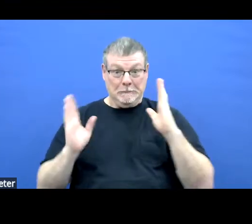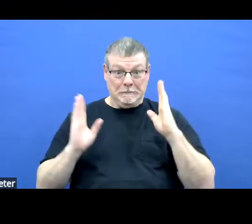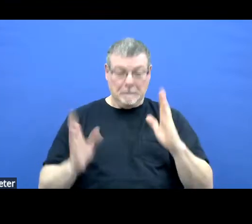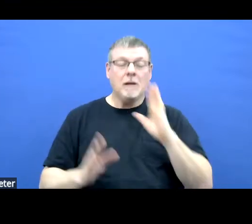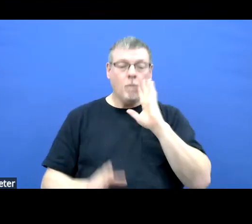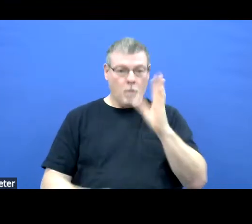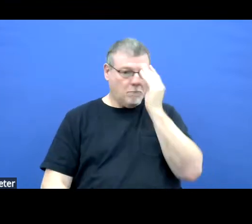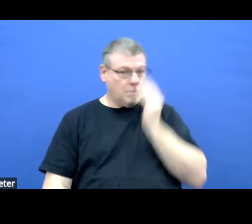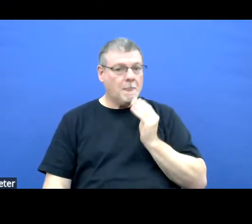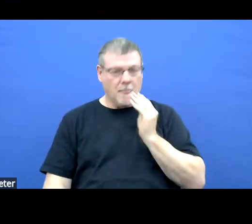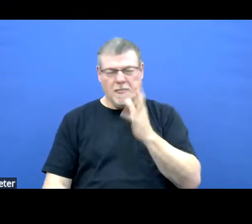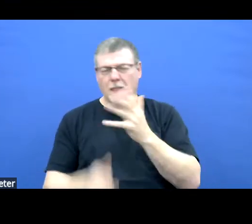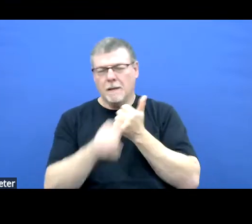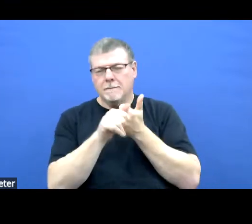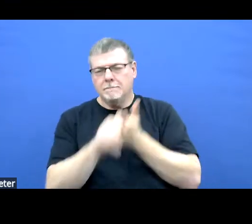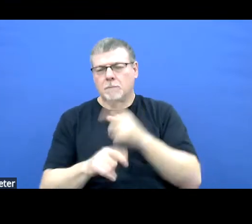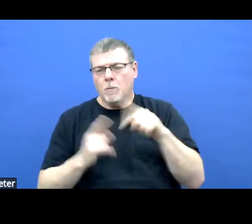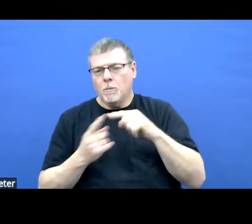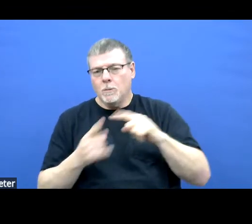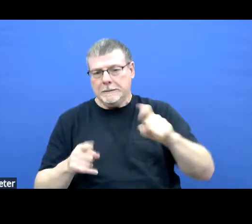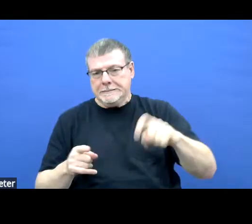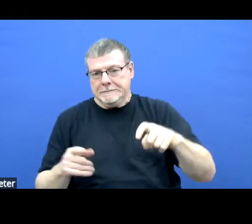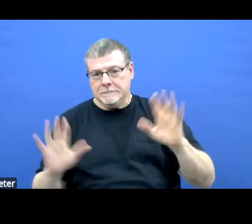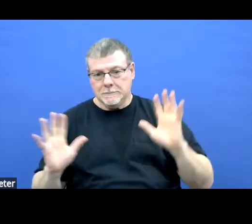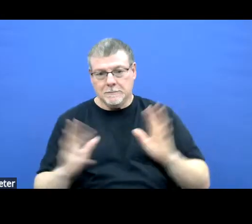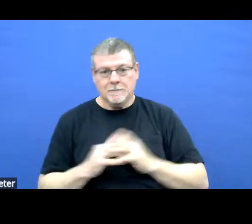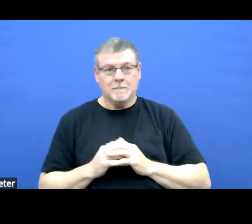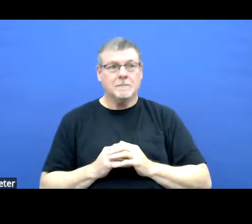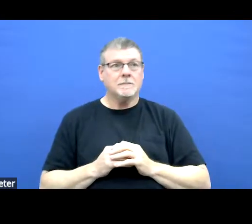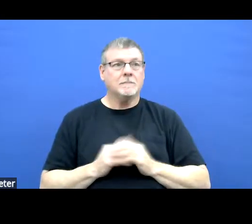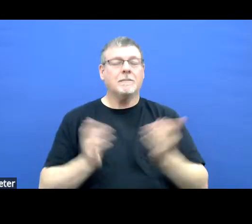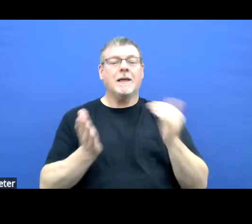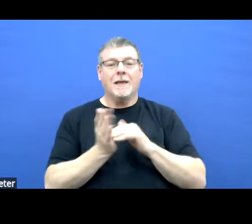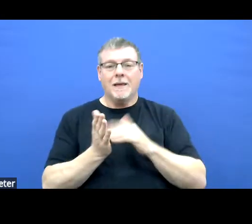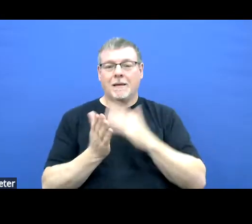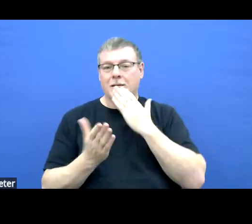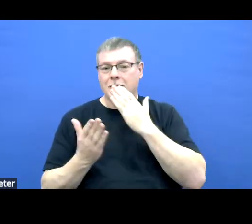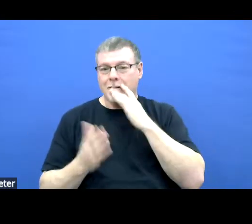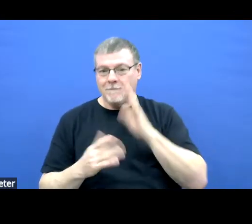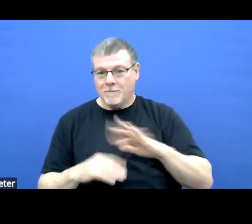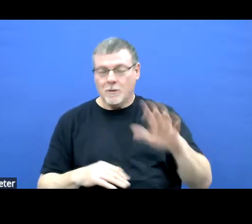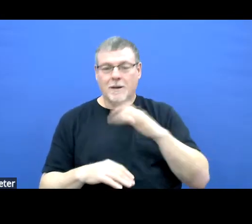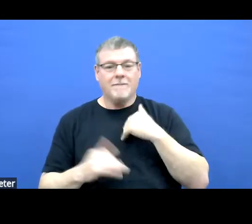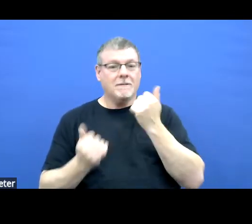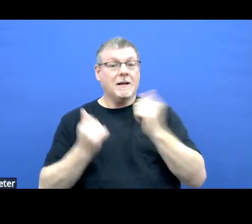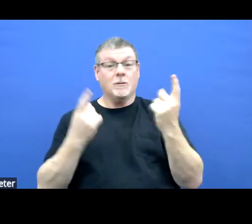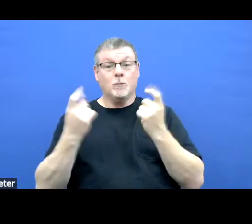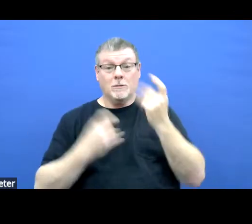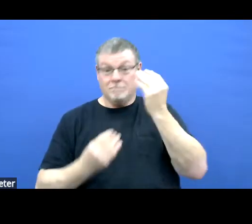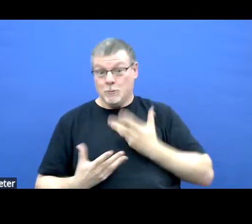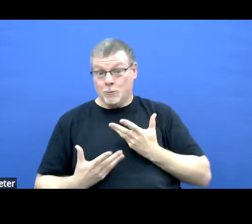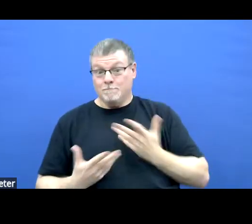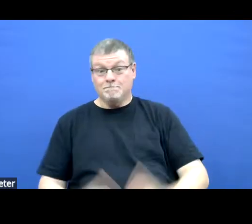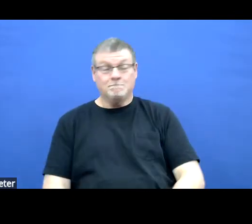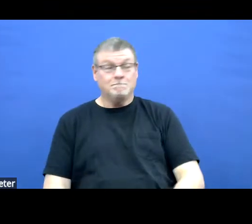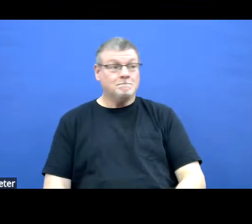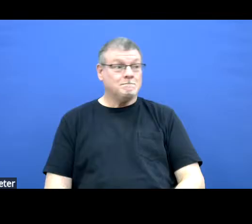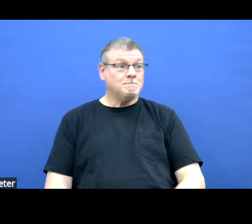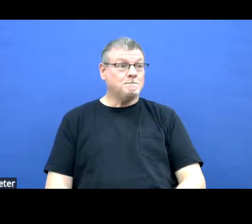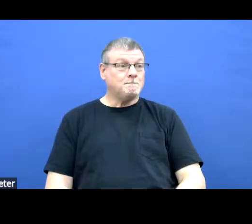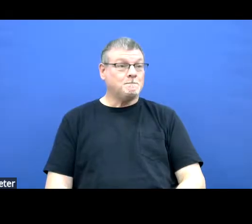you accordingly as needed. Thank you again for your time. Let me know if you have any questions. I have